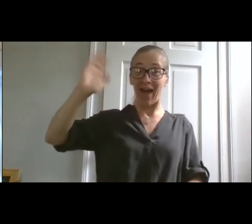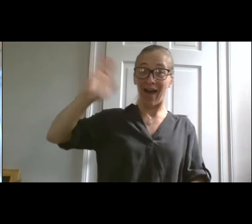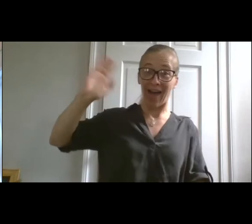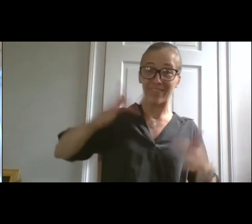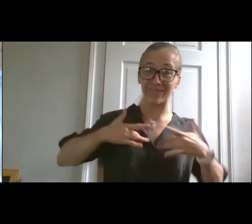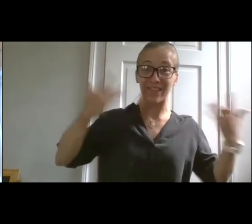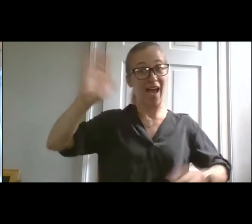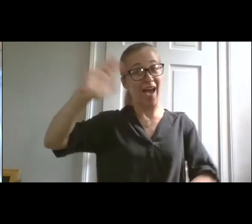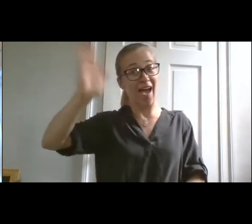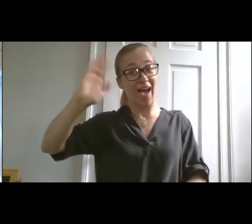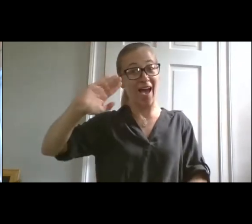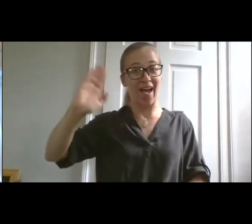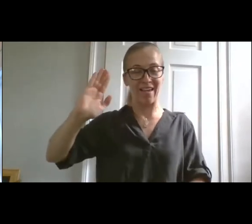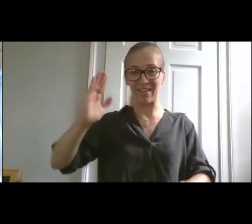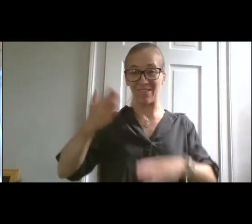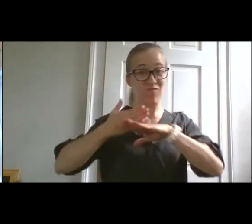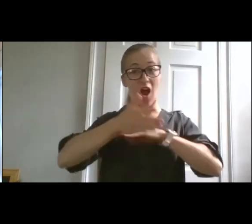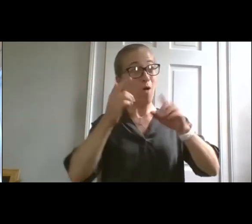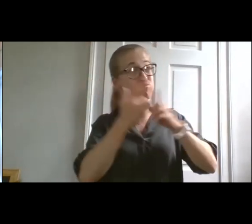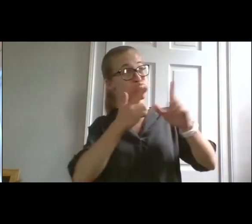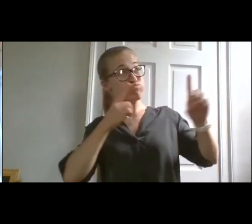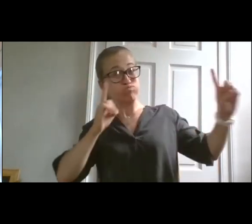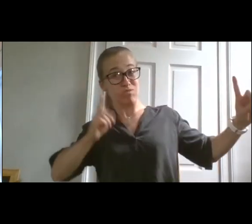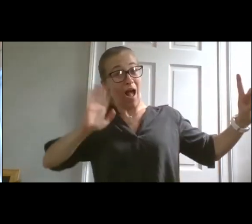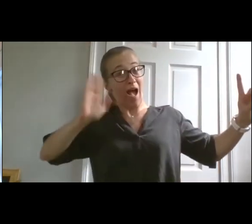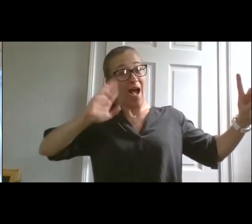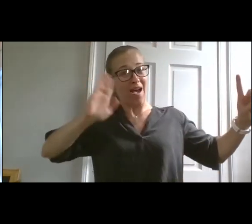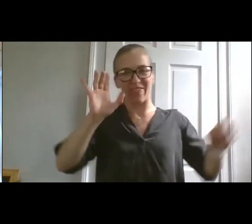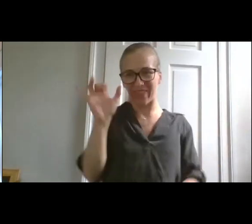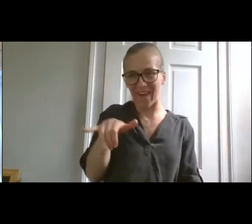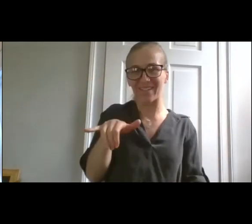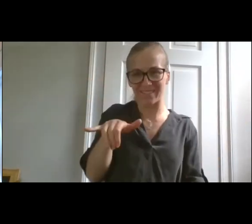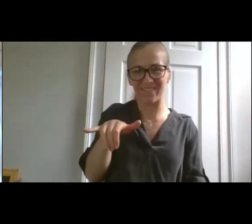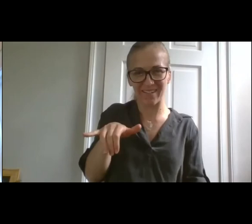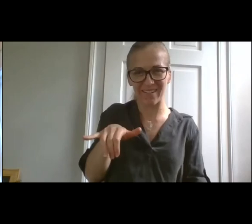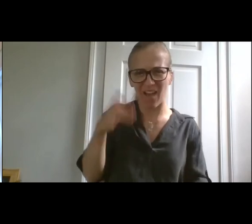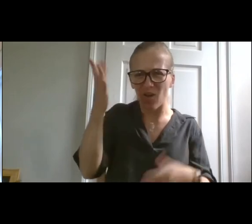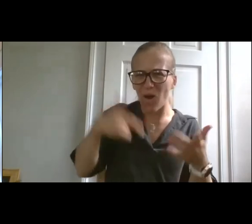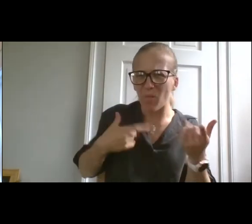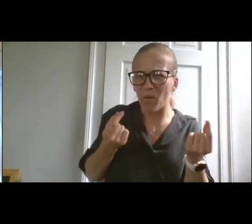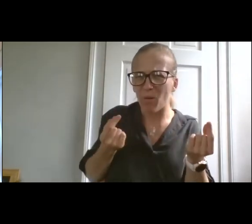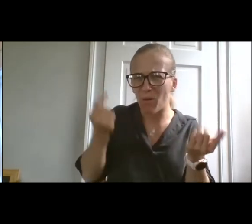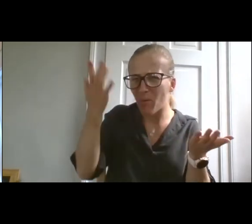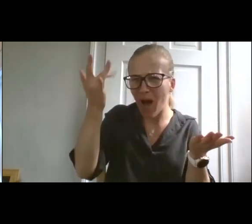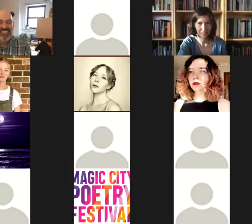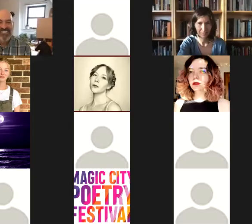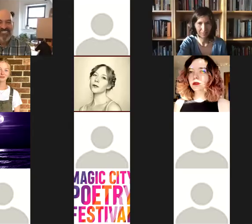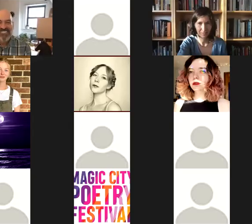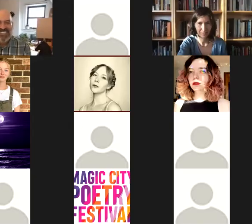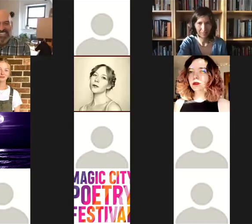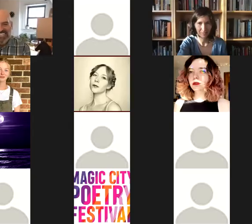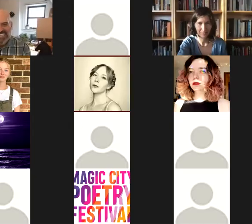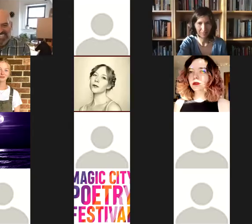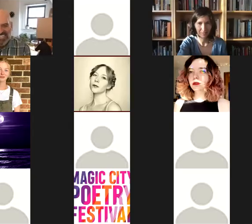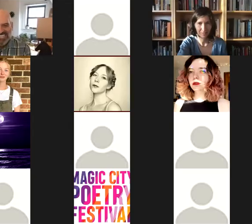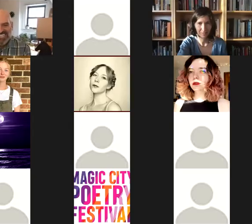enthusiastically, across the chasm between escalators. Why did I do that? Like there was no, why do